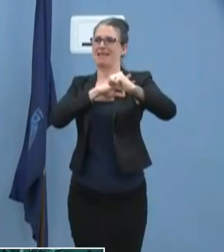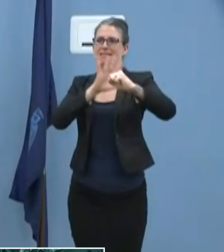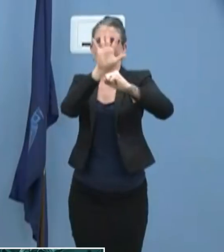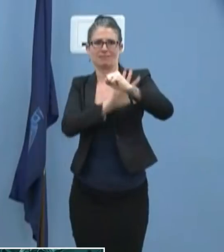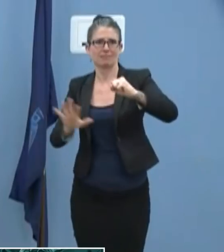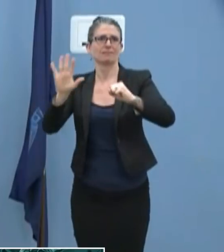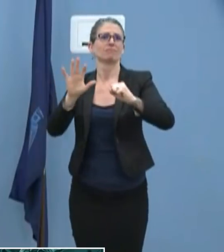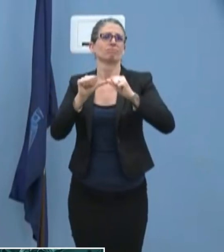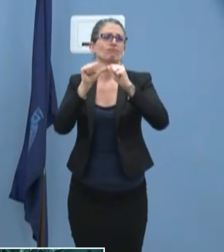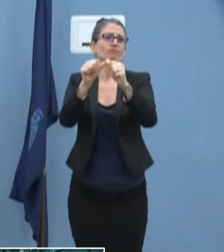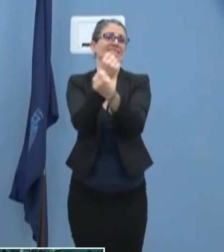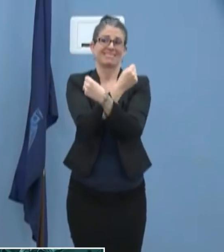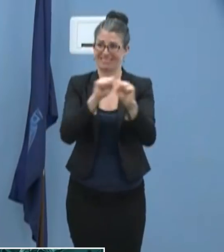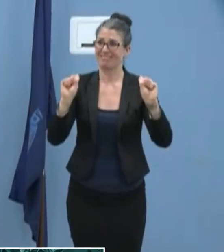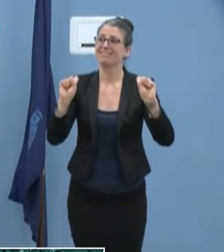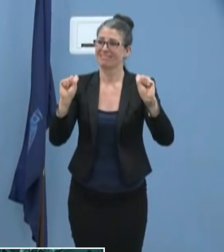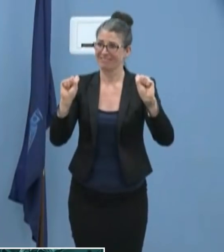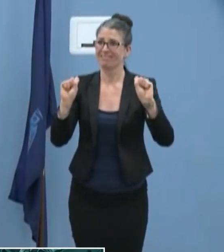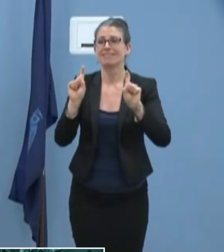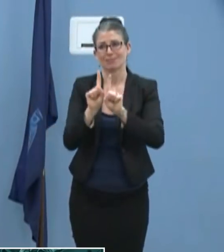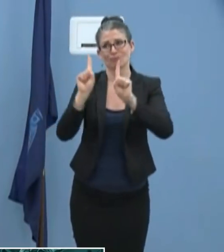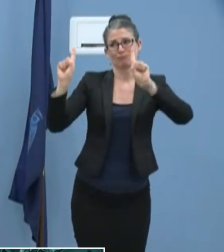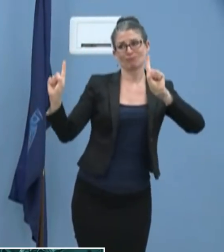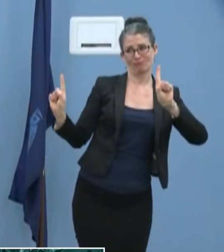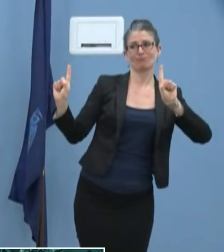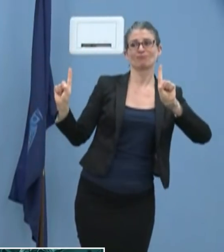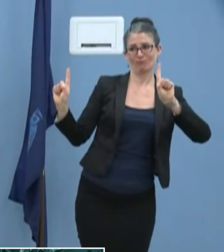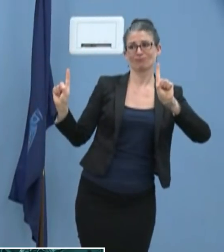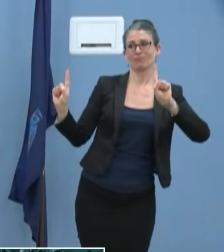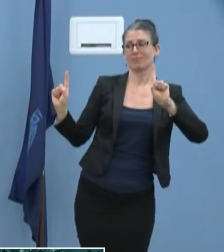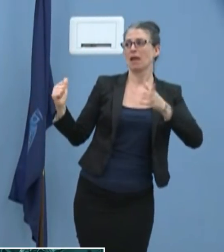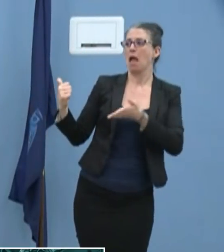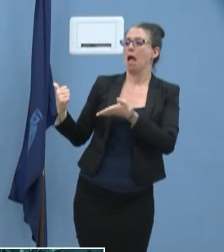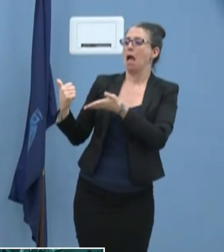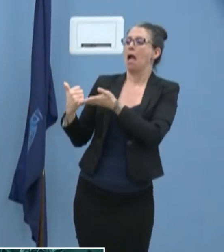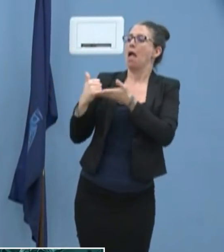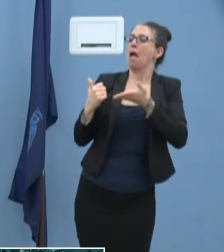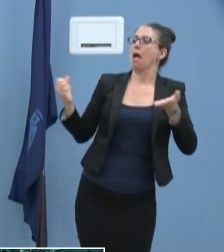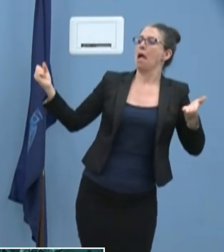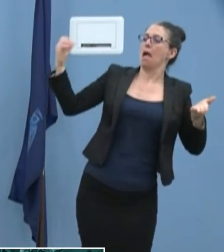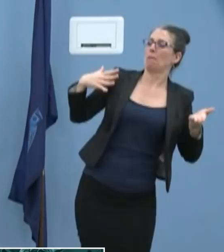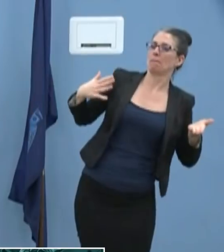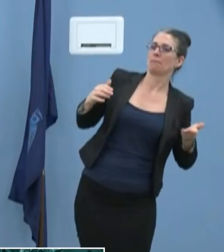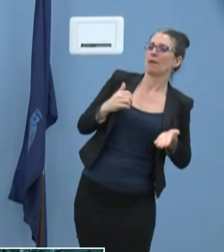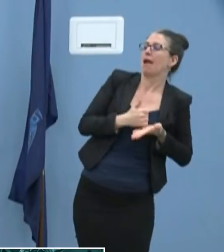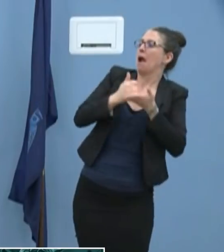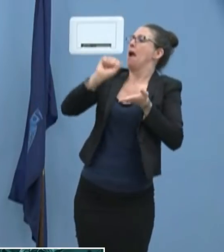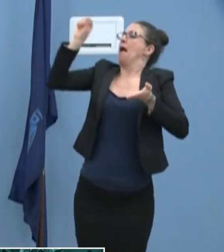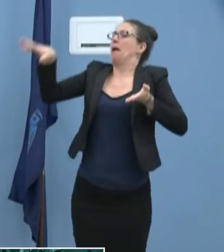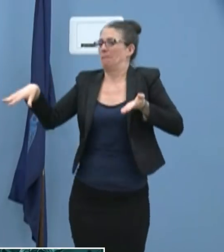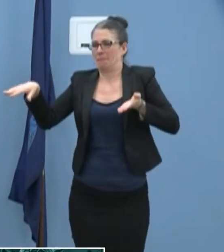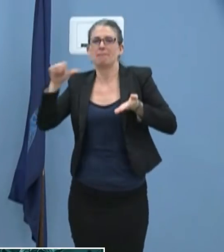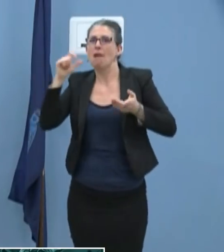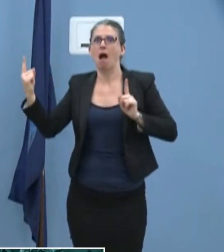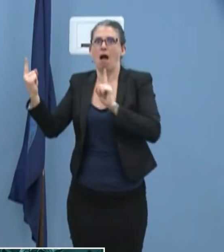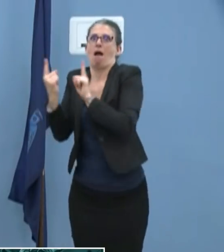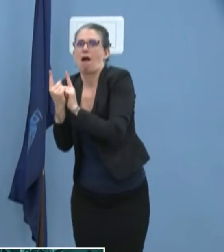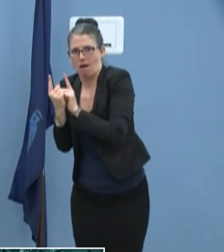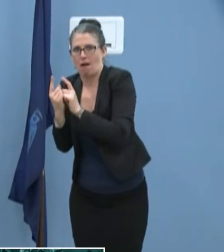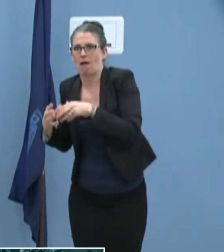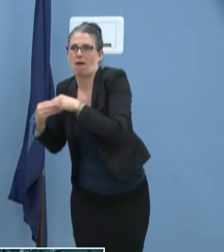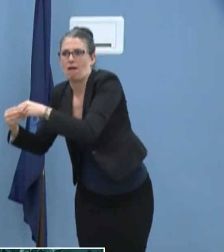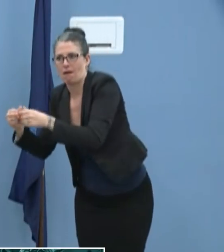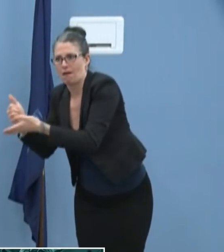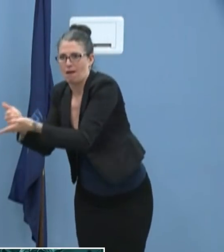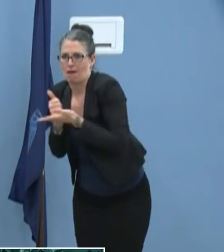us together again. Maine is sacrificing, but Maine is standing strong. Maine people are